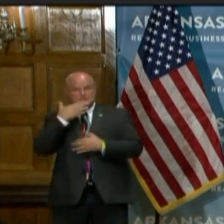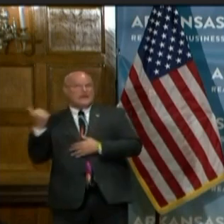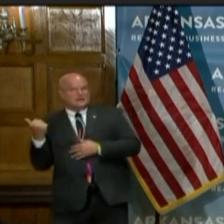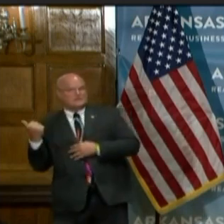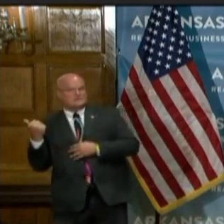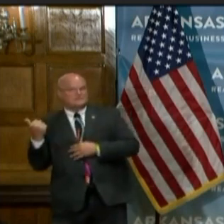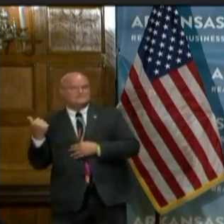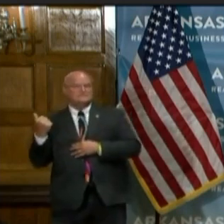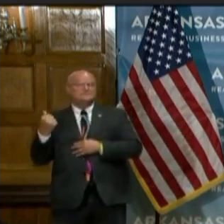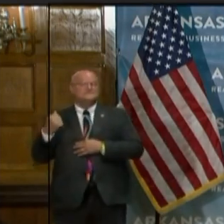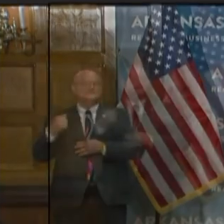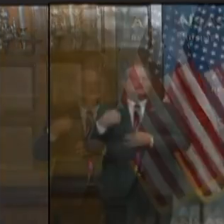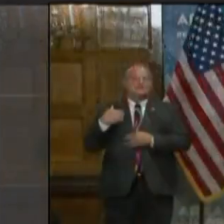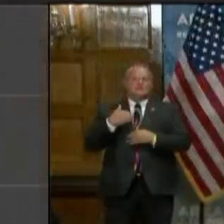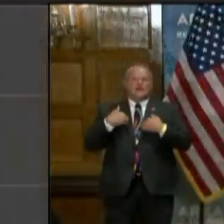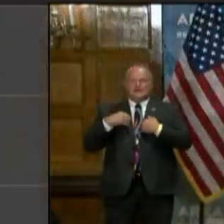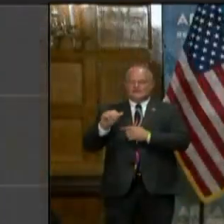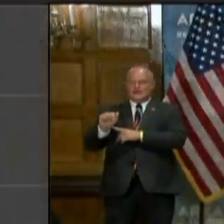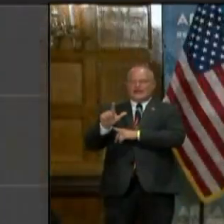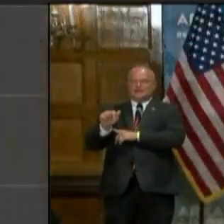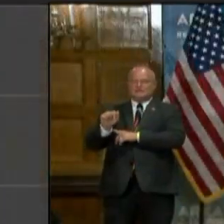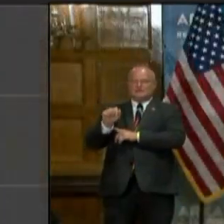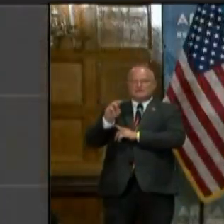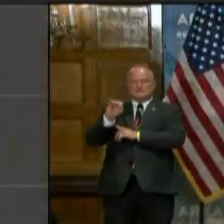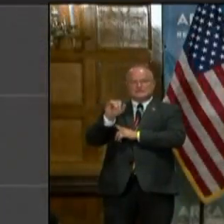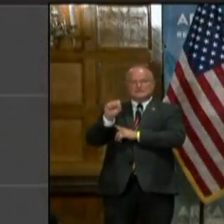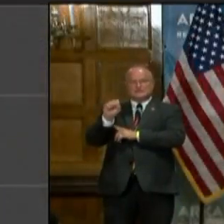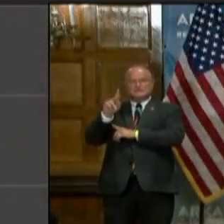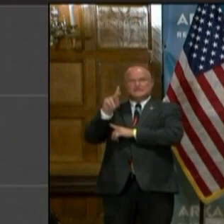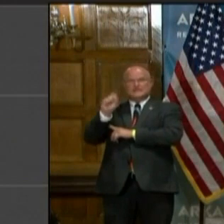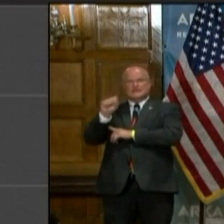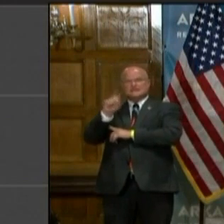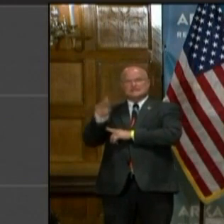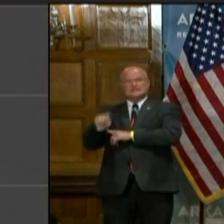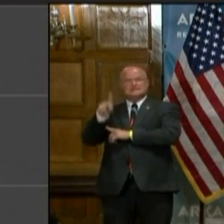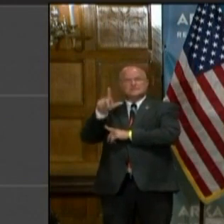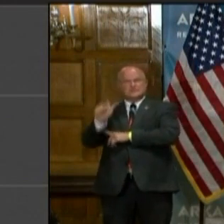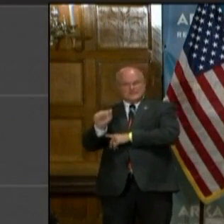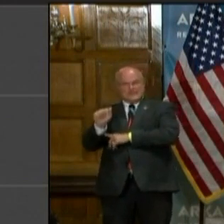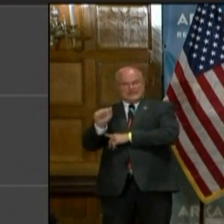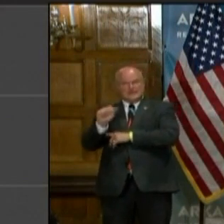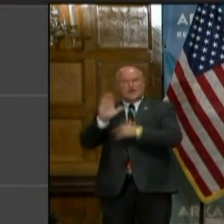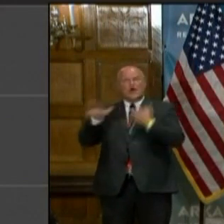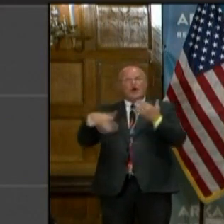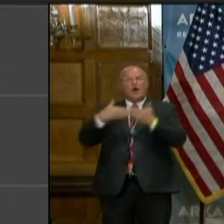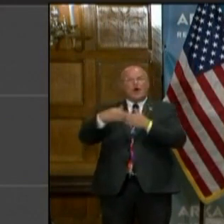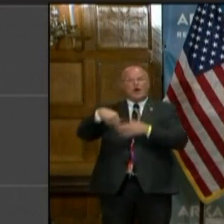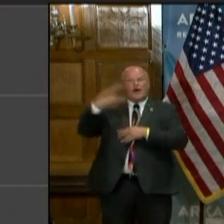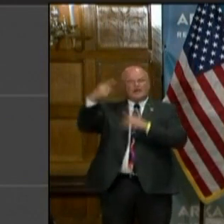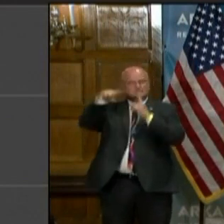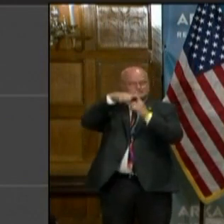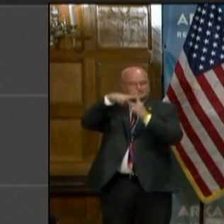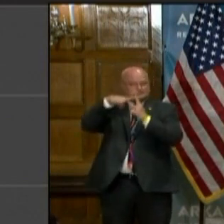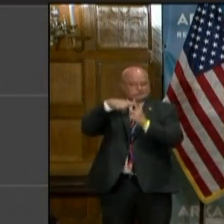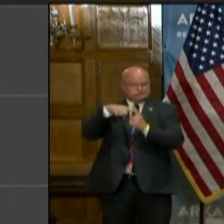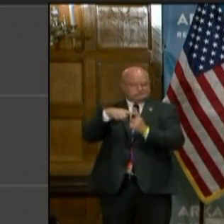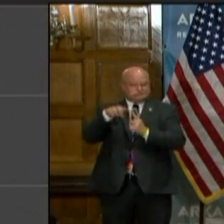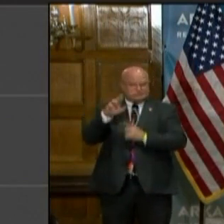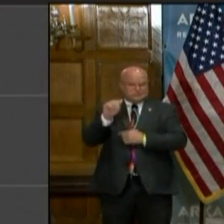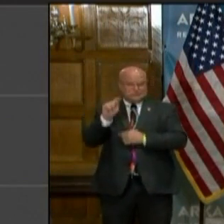better. You've got Alabama, Mississippi, Kansas, Texas, Louisiana, all with a higher positivity